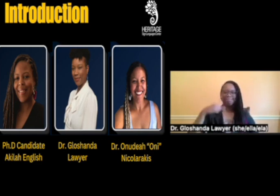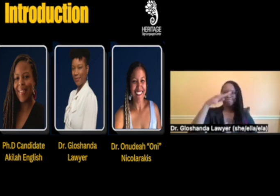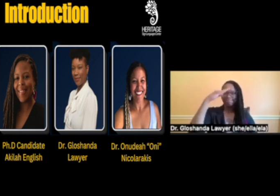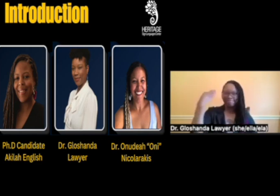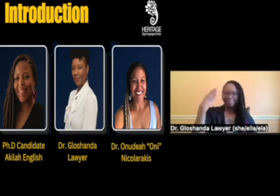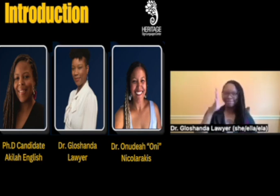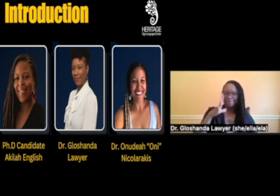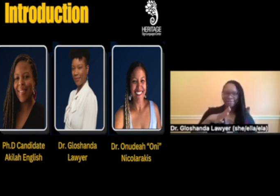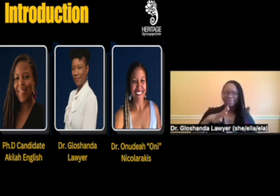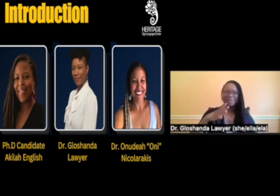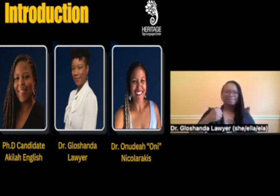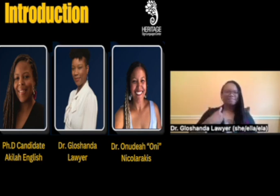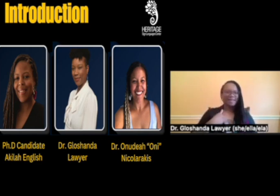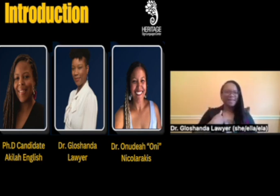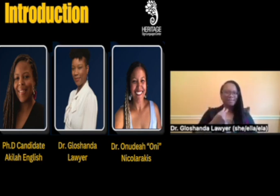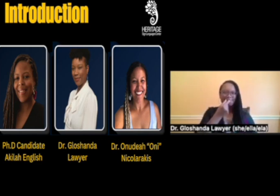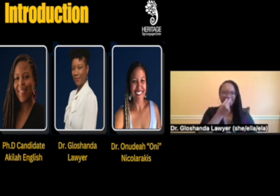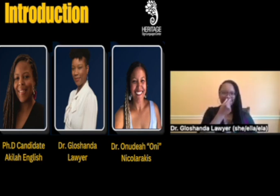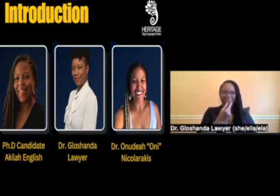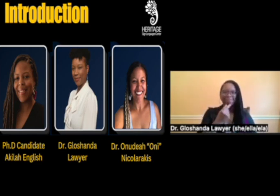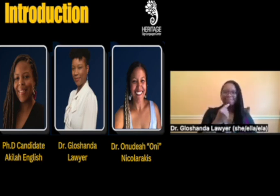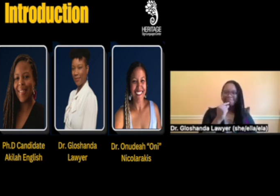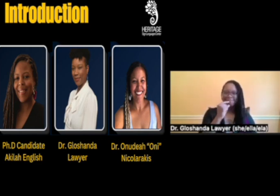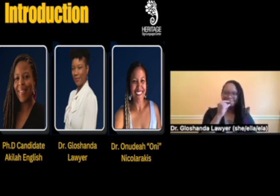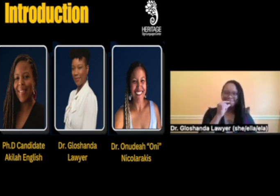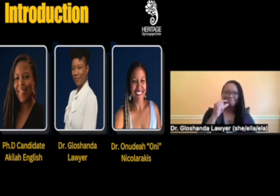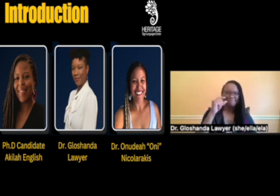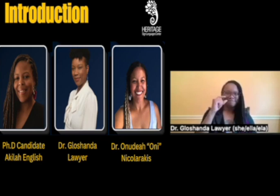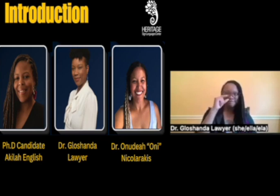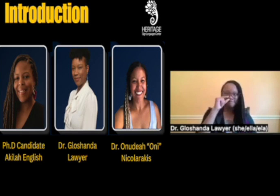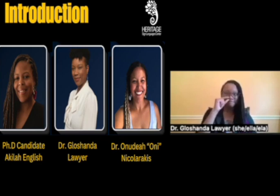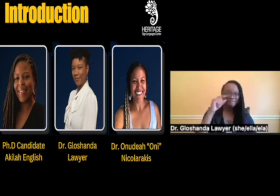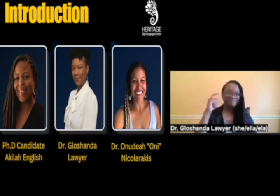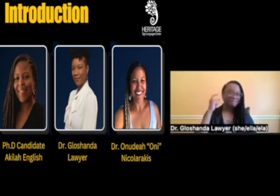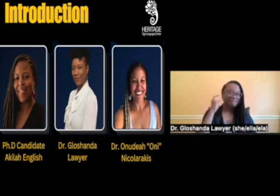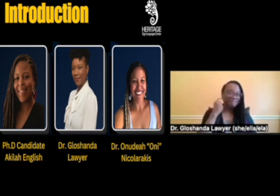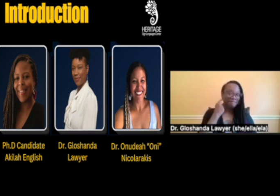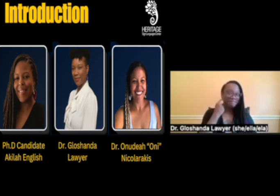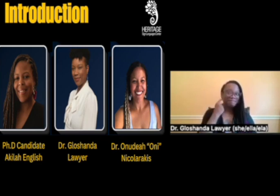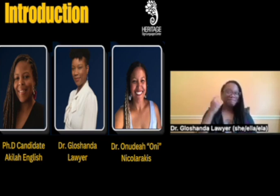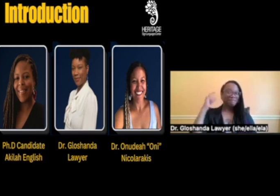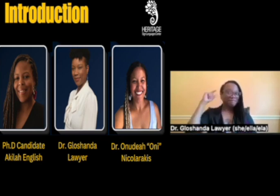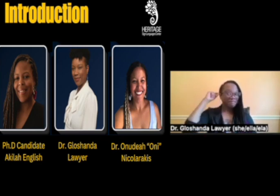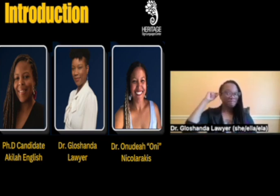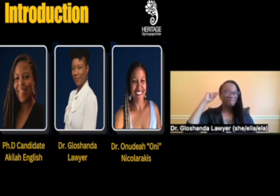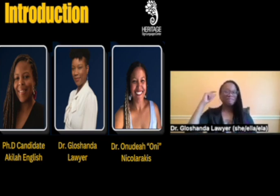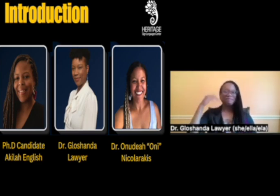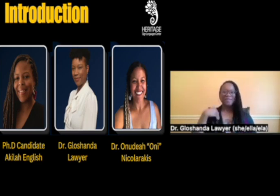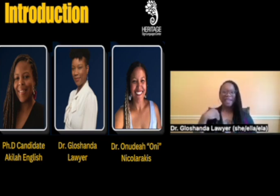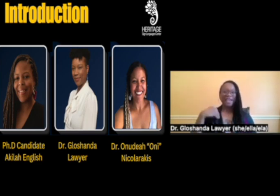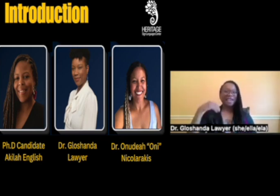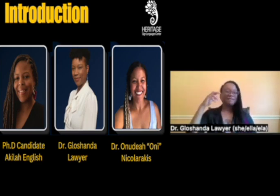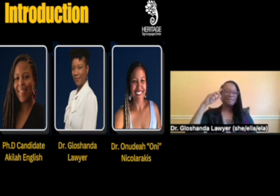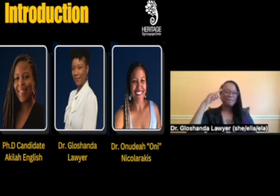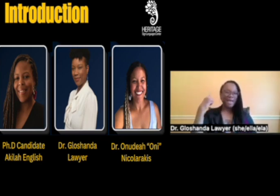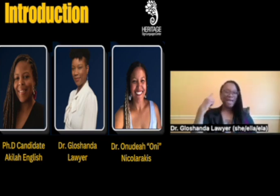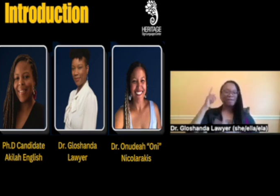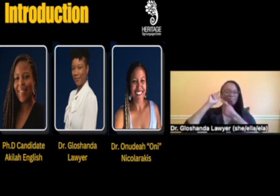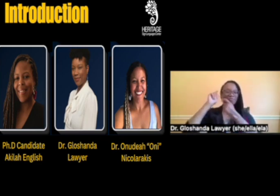I'll give an image description. I'm a Black female. I have a few piercings in my nose, in my lip, and in